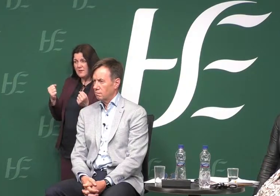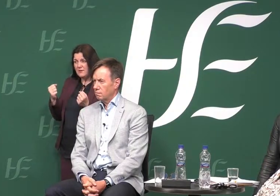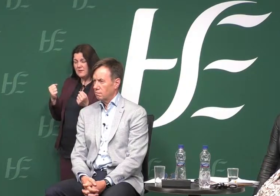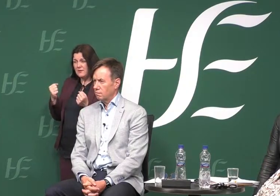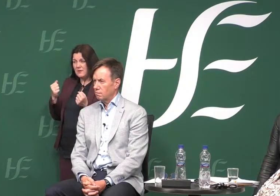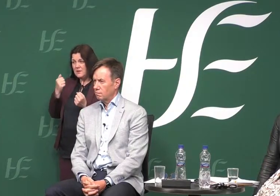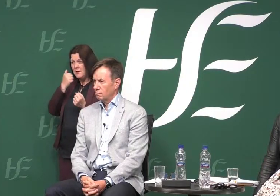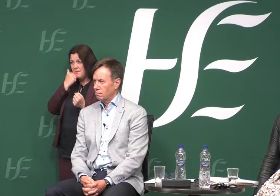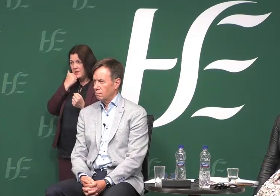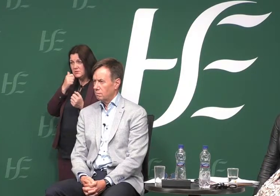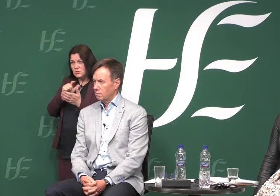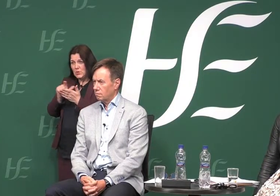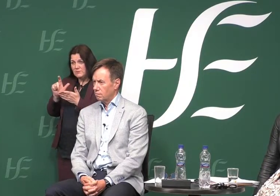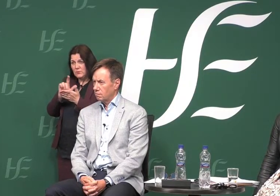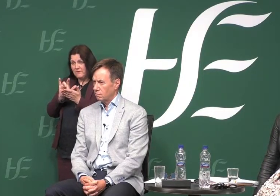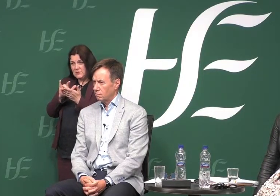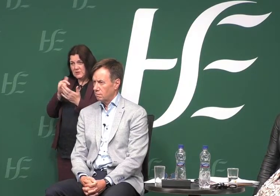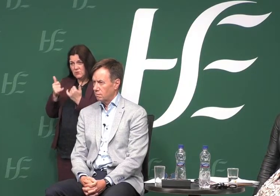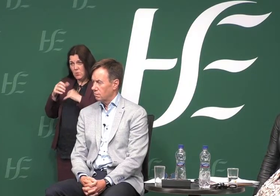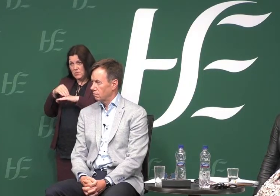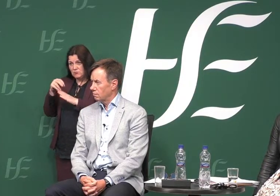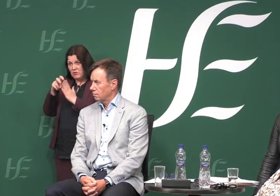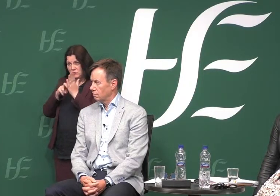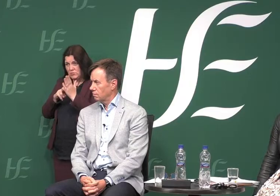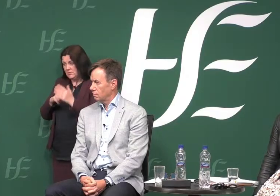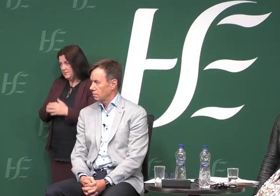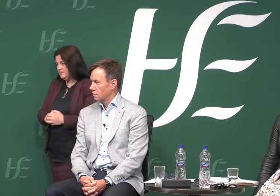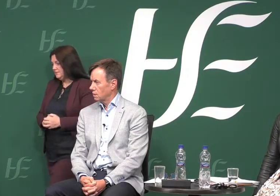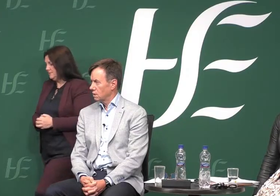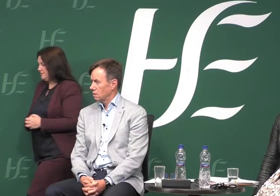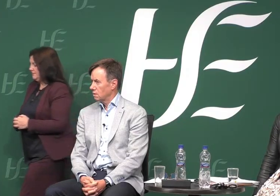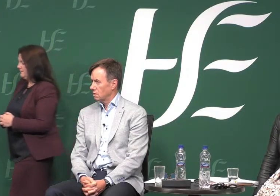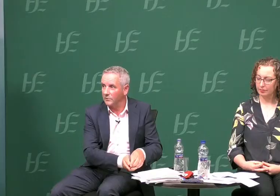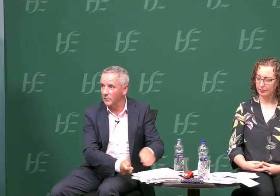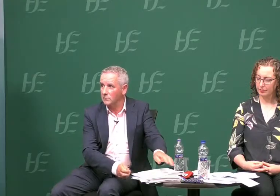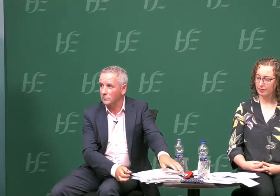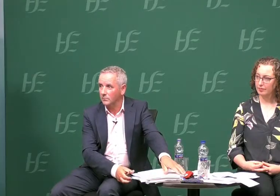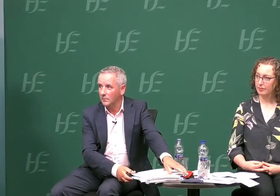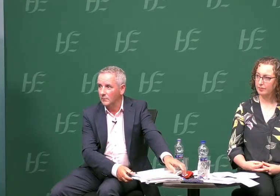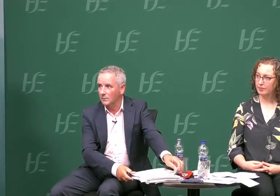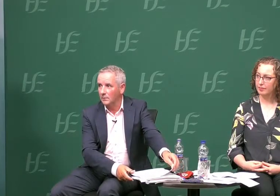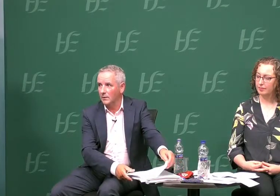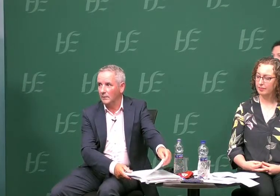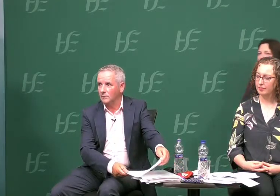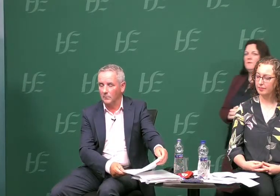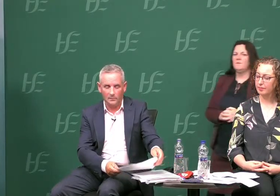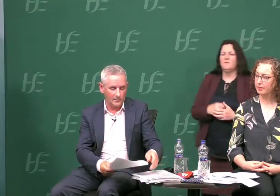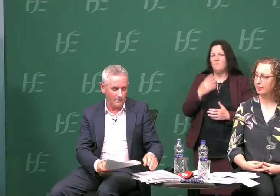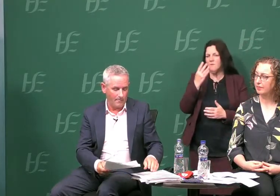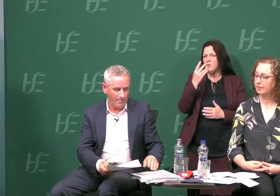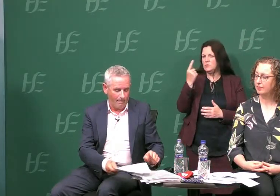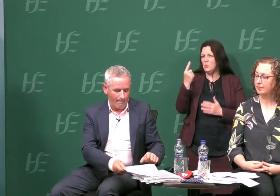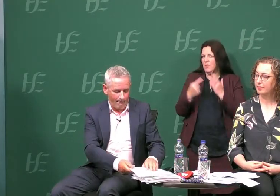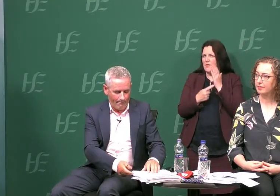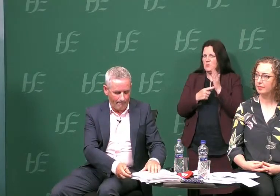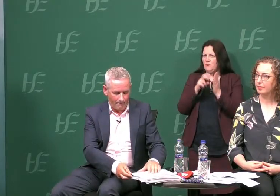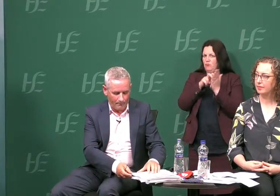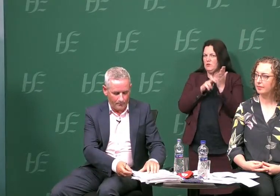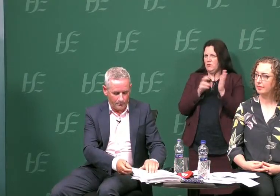12 to 15-year-olds have registered so far? Yeah, I gave it, I think it's 41,000. Yeah, it's more than